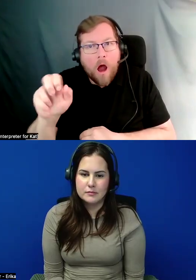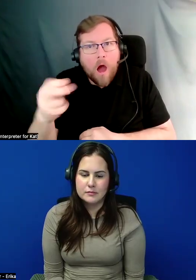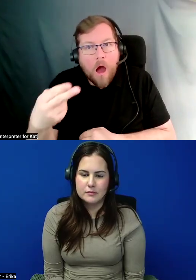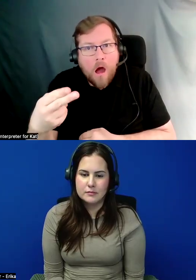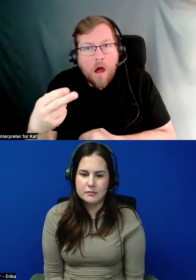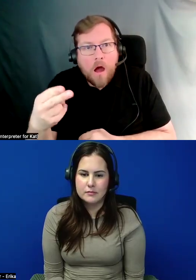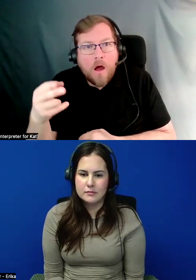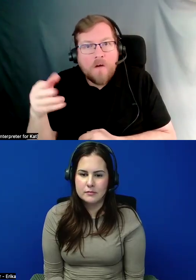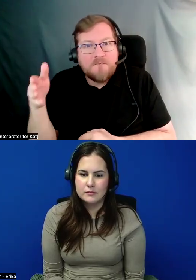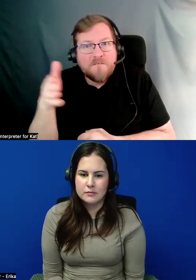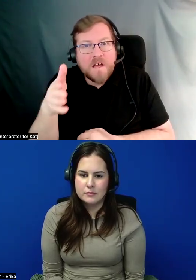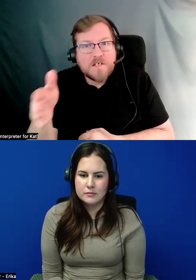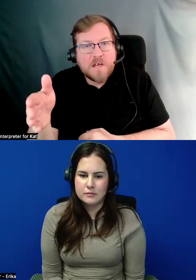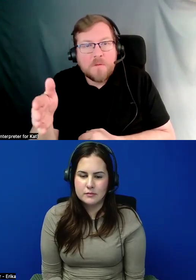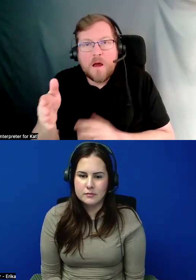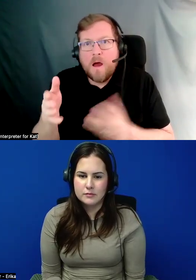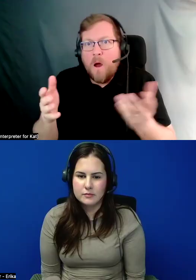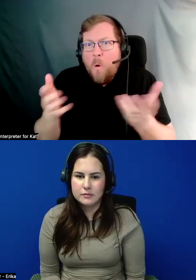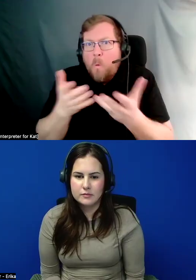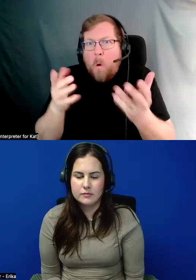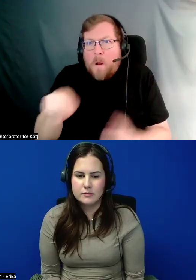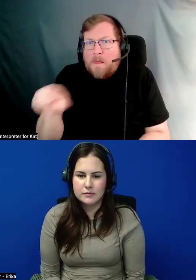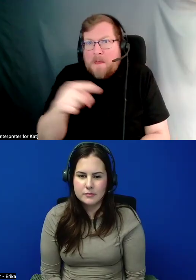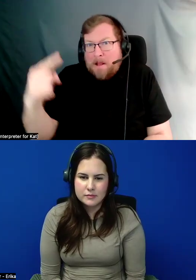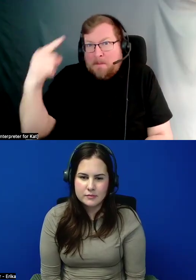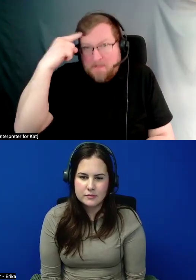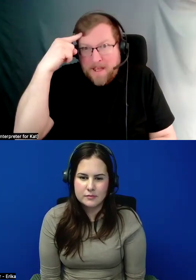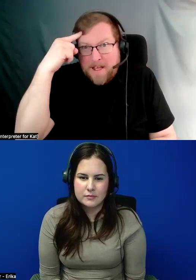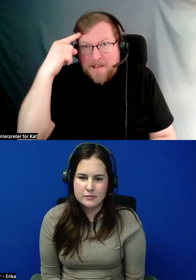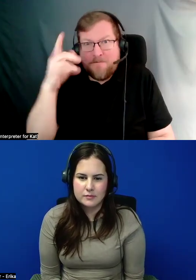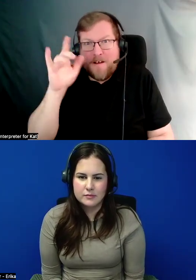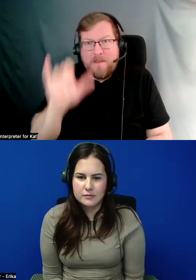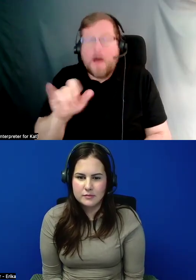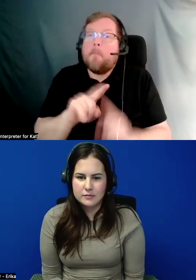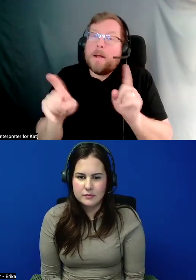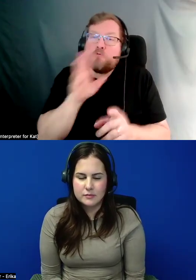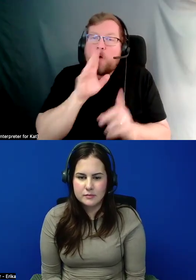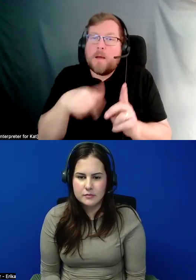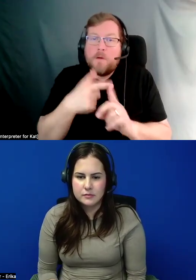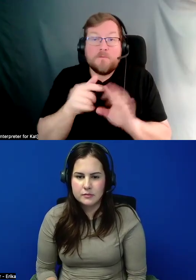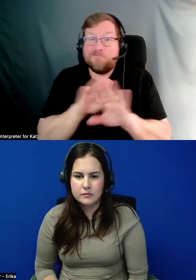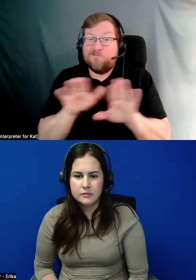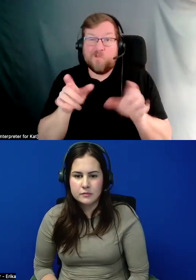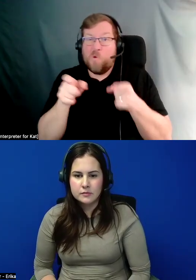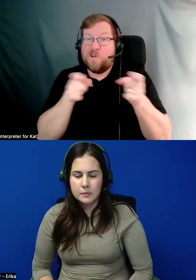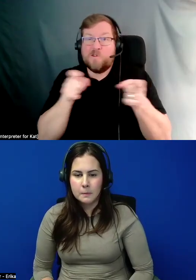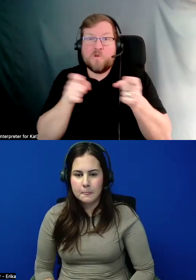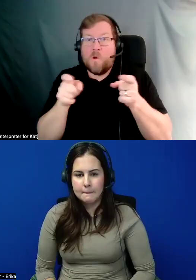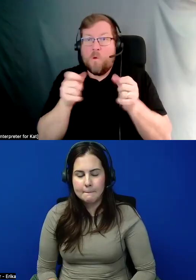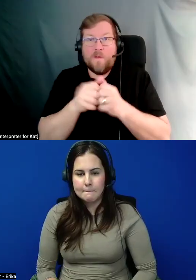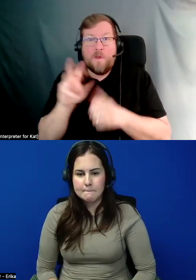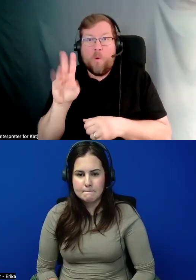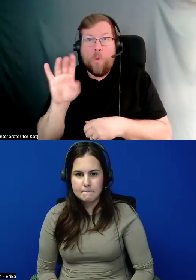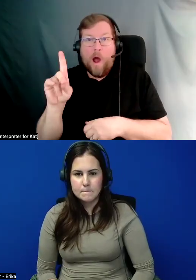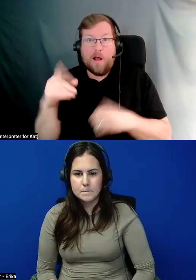I was like, I was thinking about that, but like you said, there's no control over the wildlife or